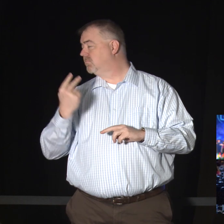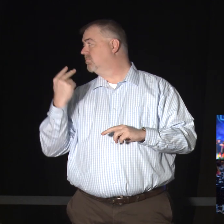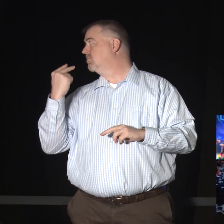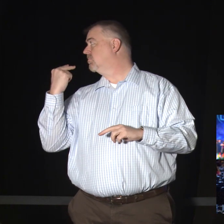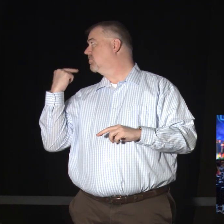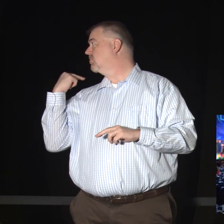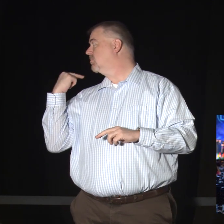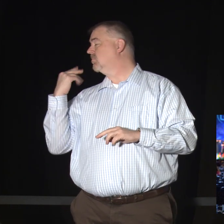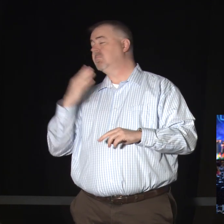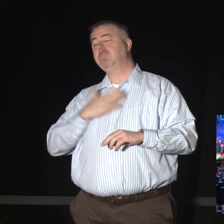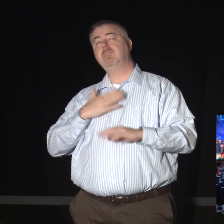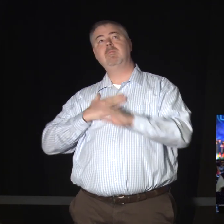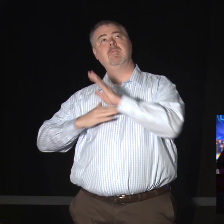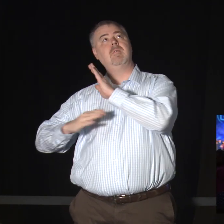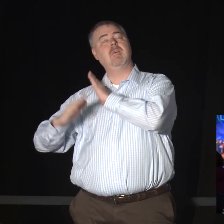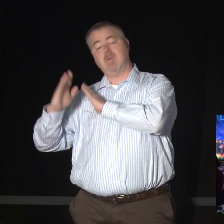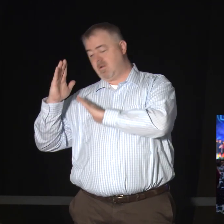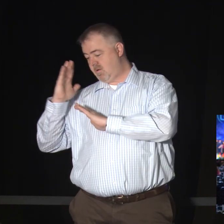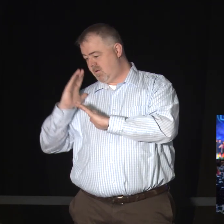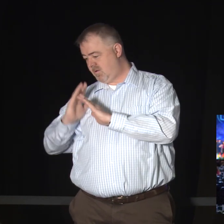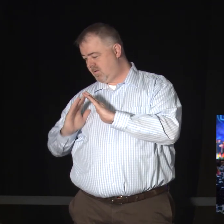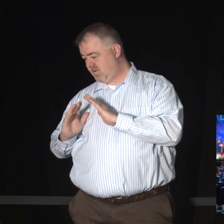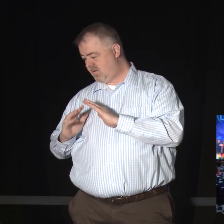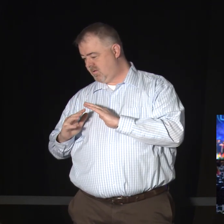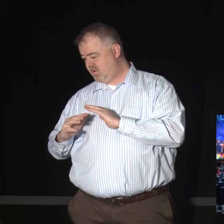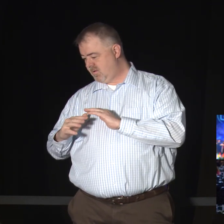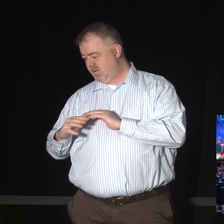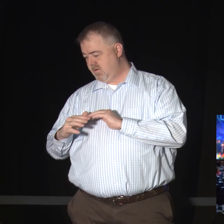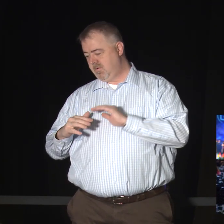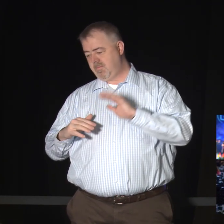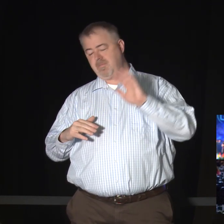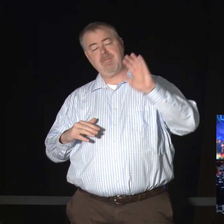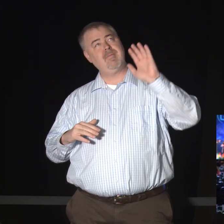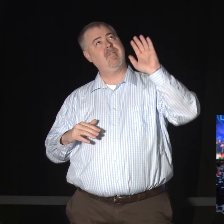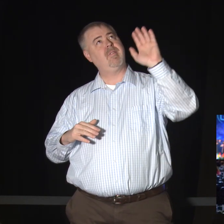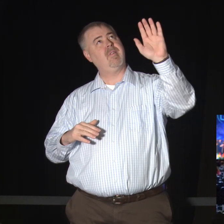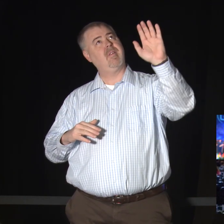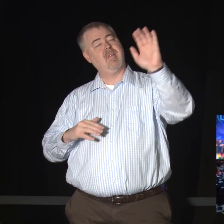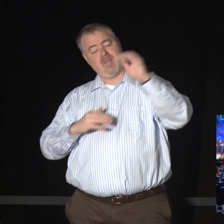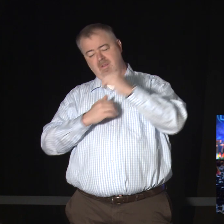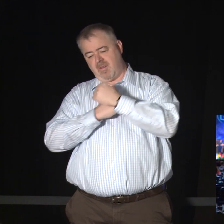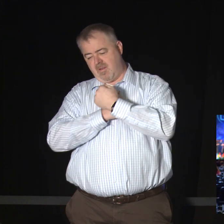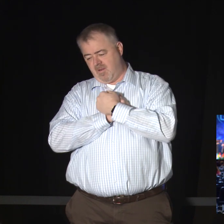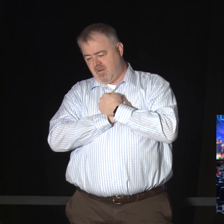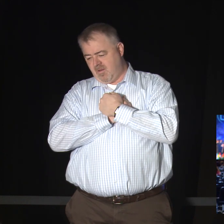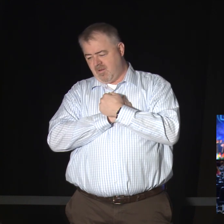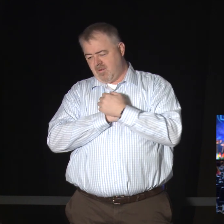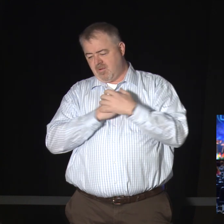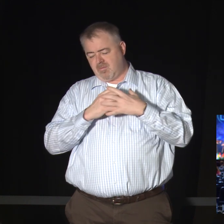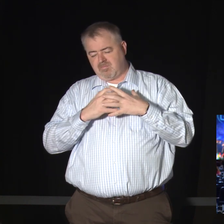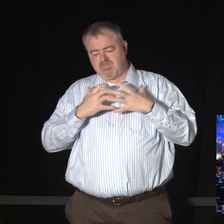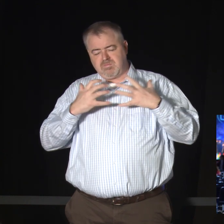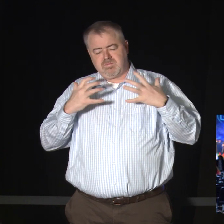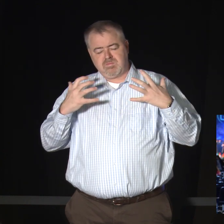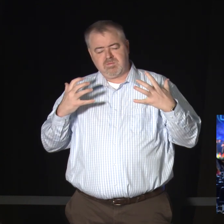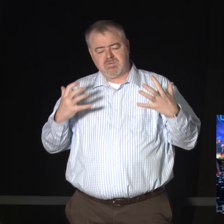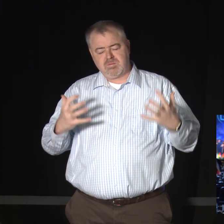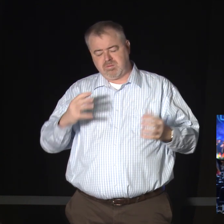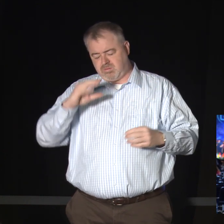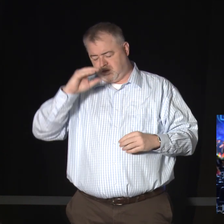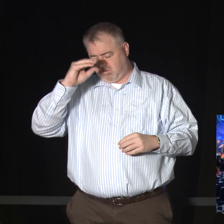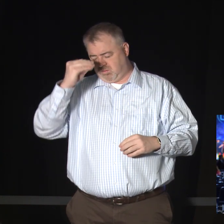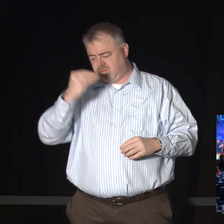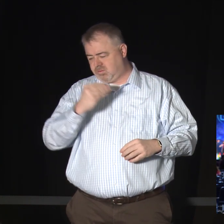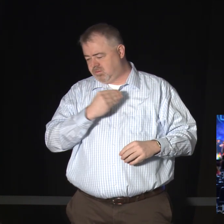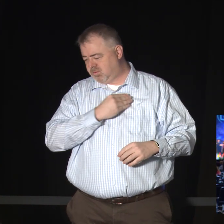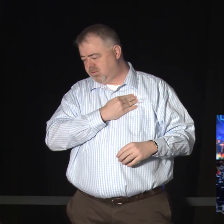single morning. He's an anointed speaker, a speaker of the word. He's the pastor of the Campion Academy Church there in Campion, Colorado. And we've been